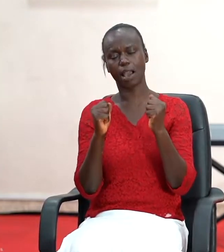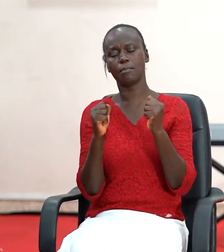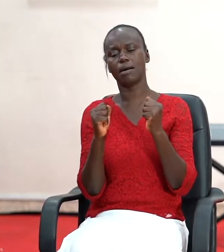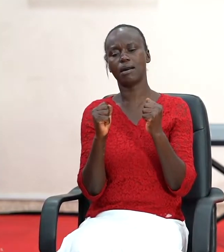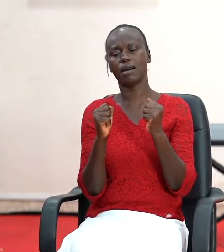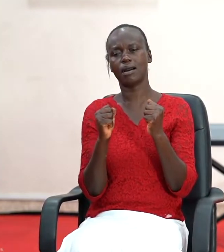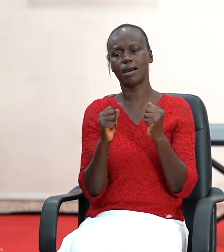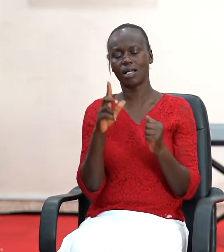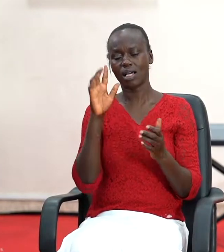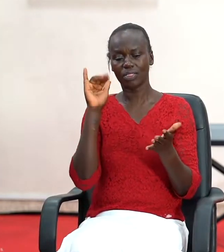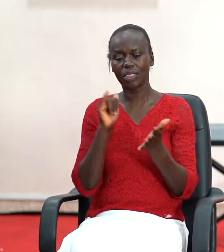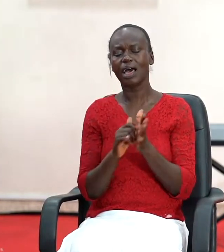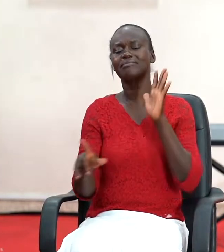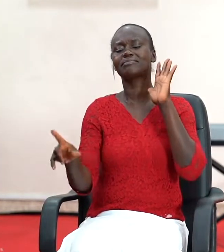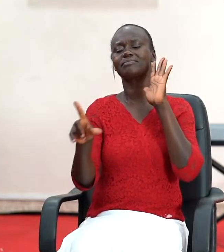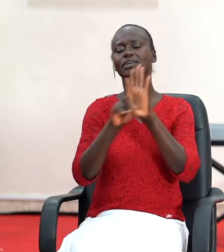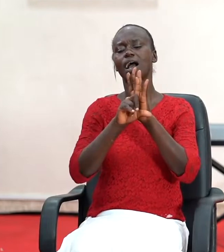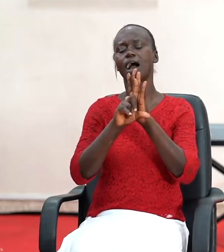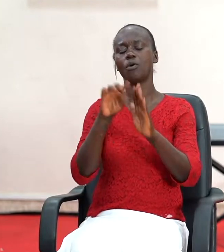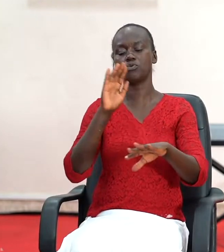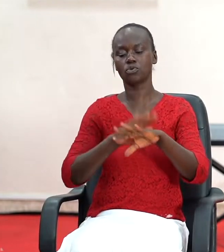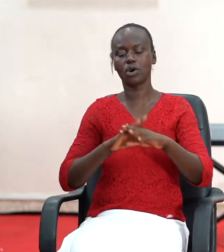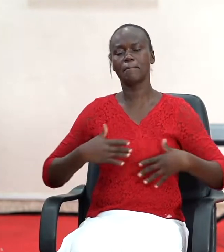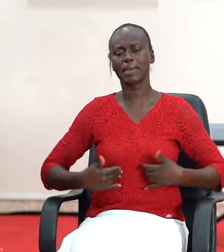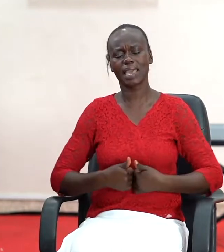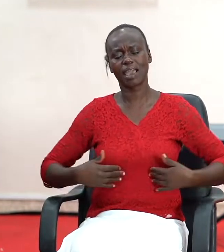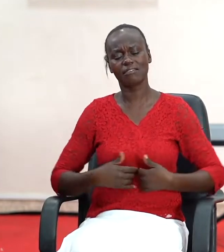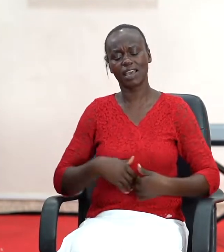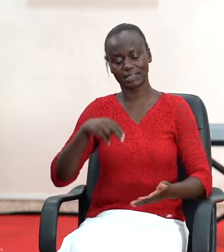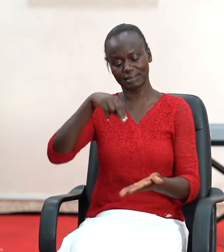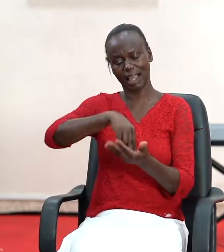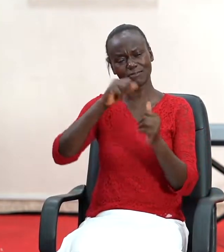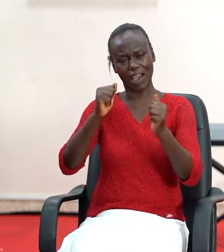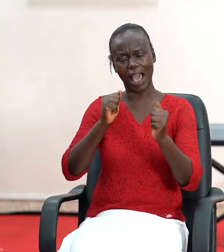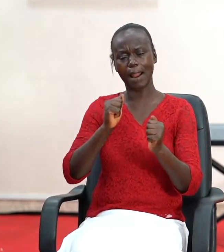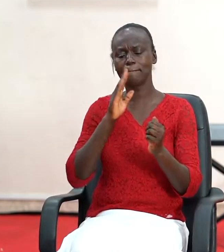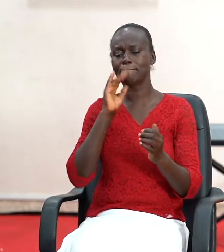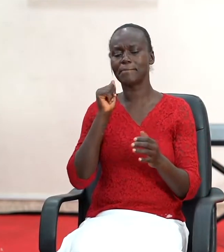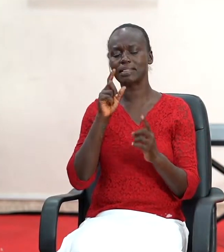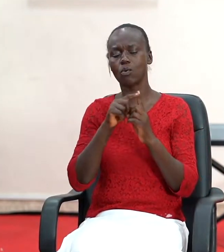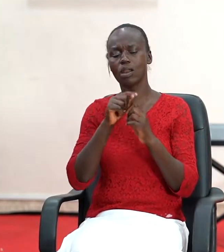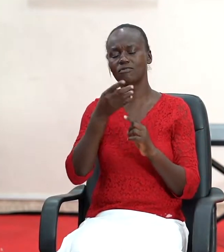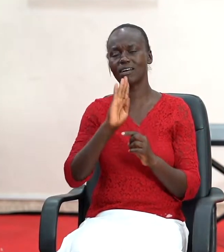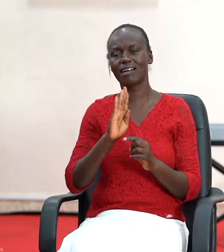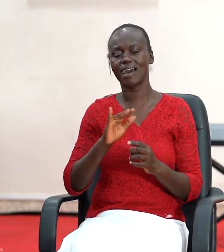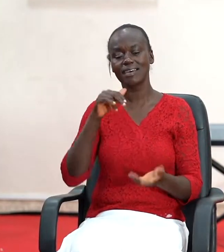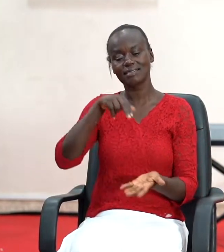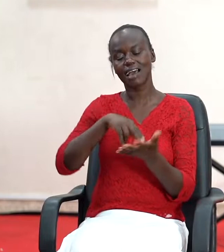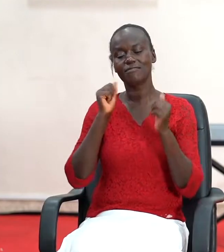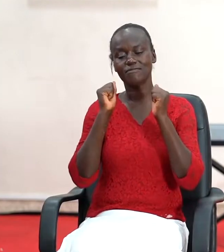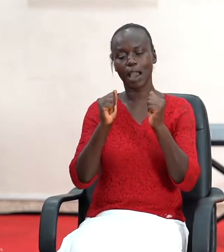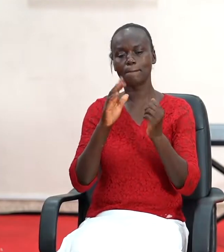Eh? Your principle, manze, stand by it. You know, stand by the word of God. Stand by the word of